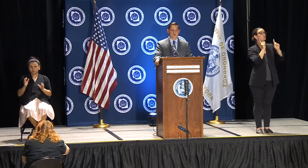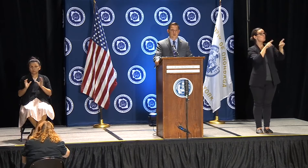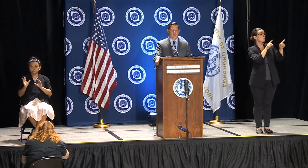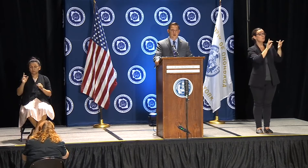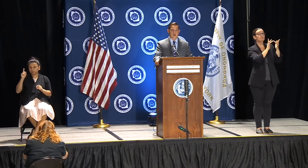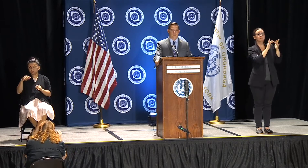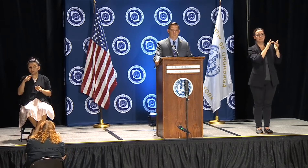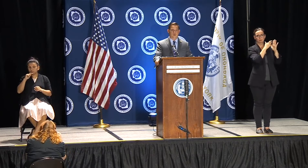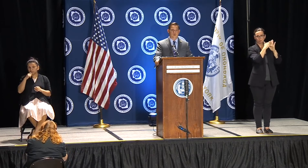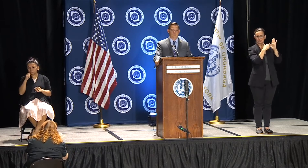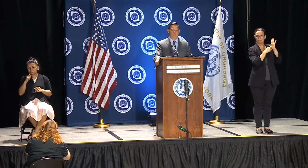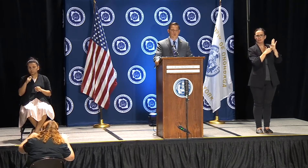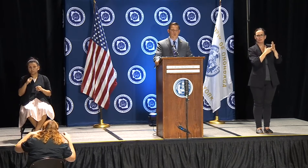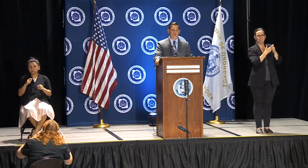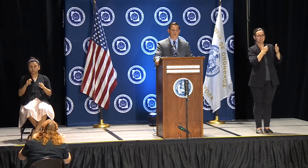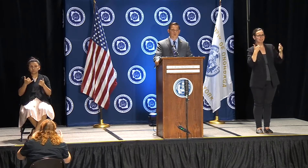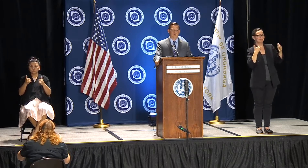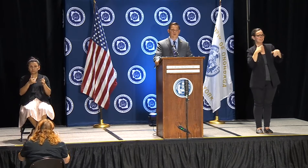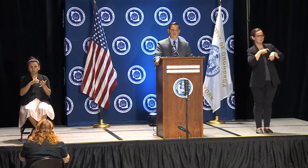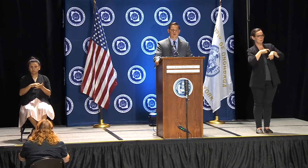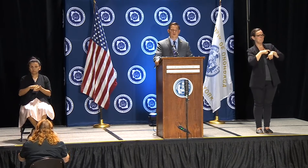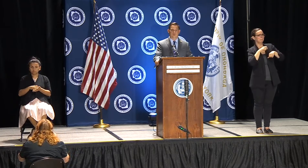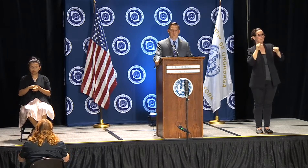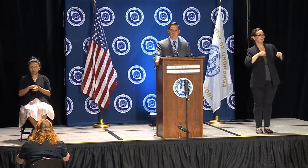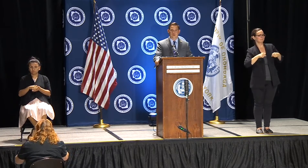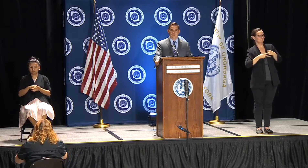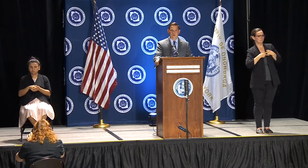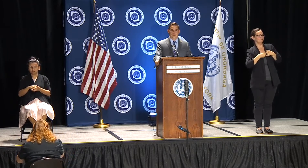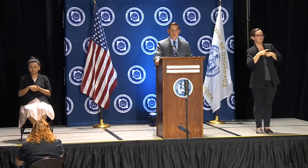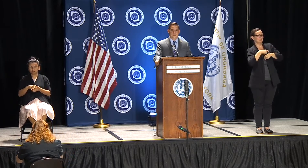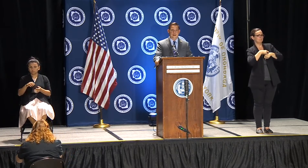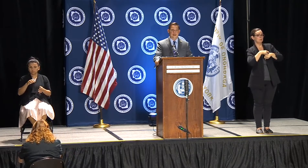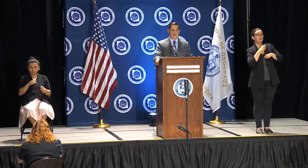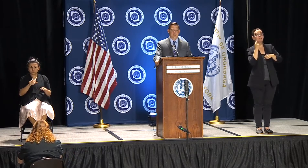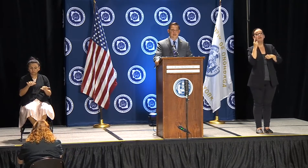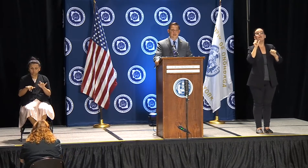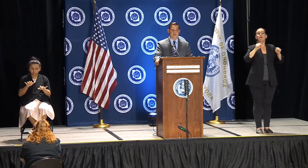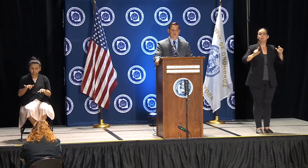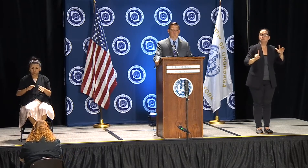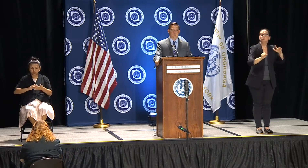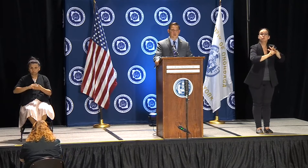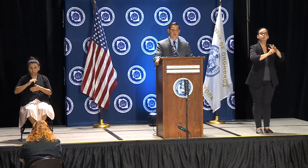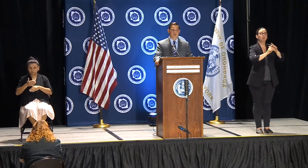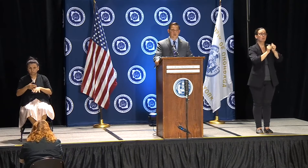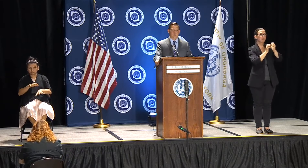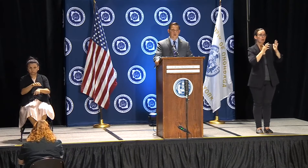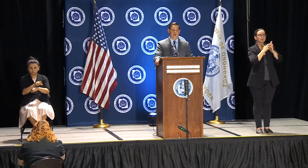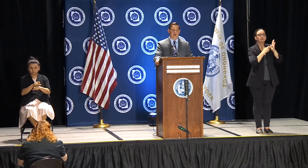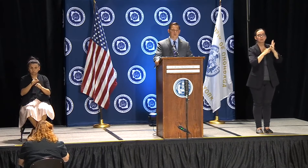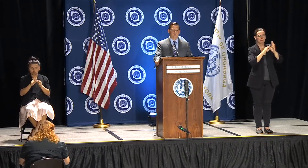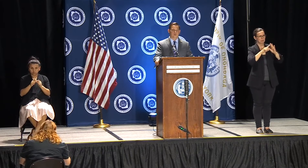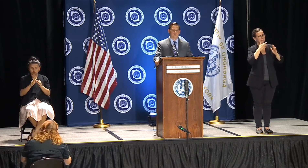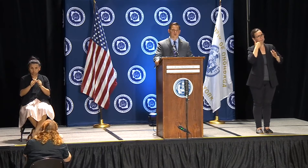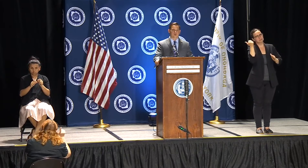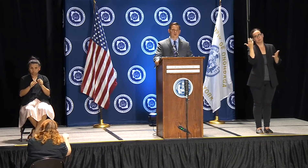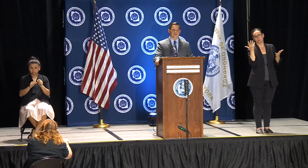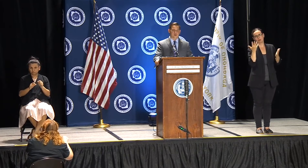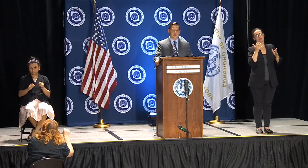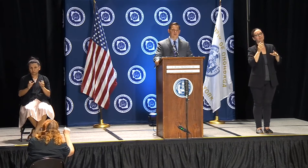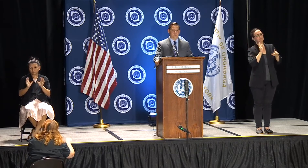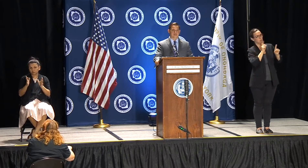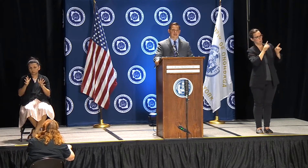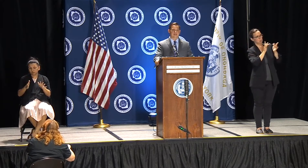and you would give your information, and then certainly right now I believe we're still